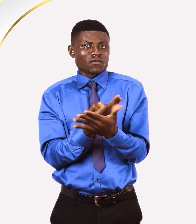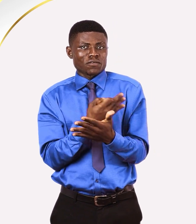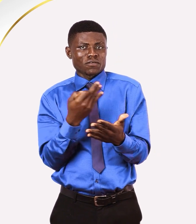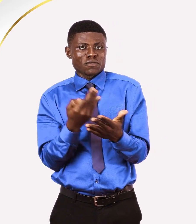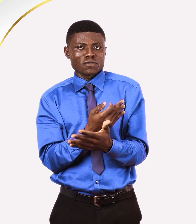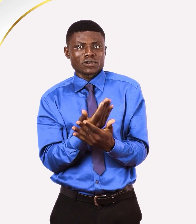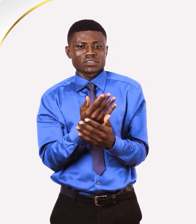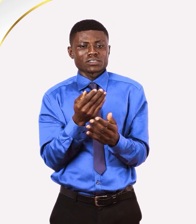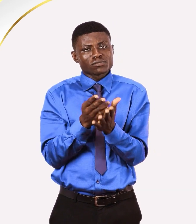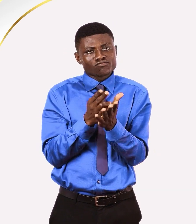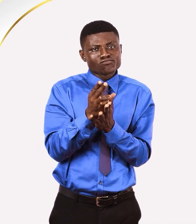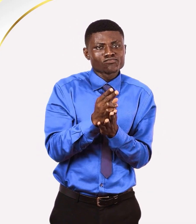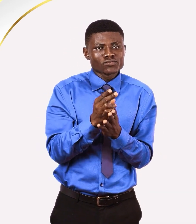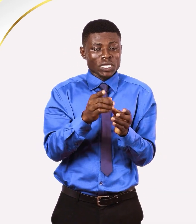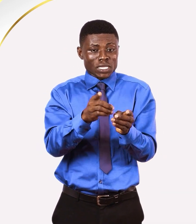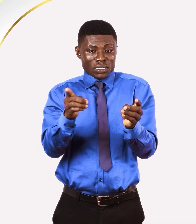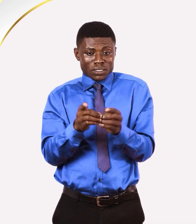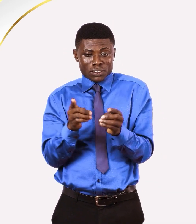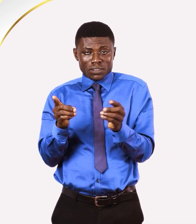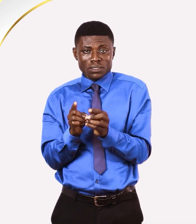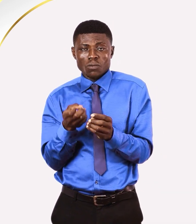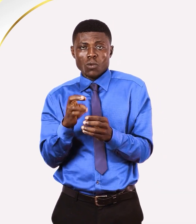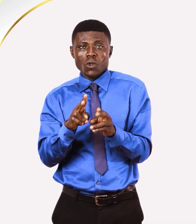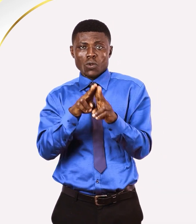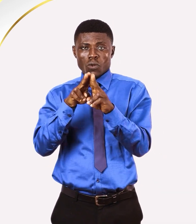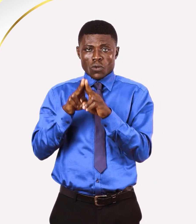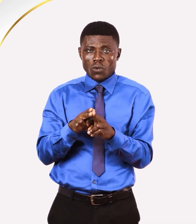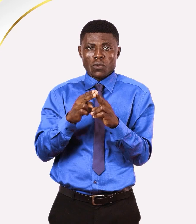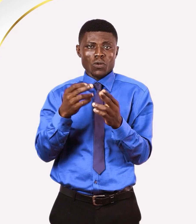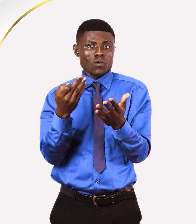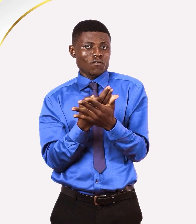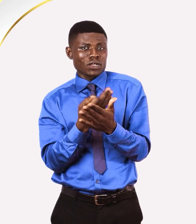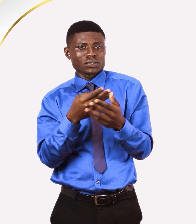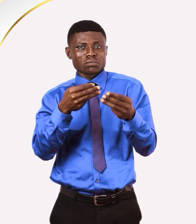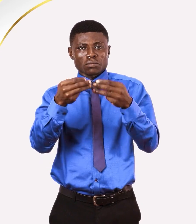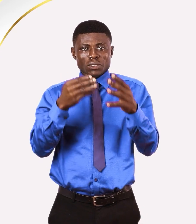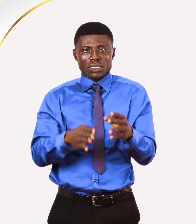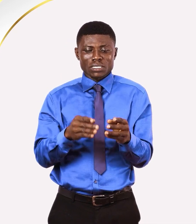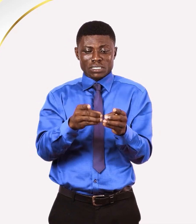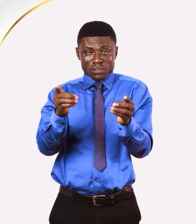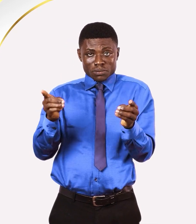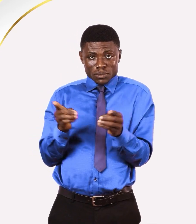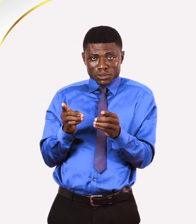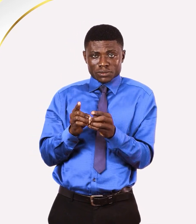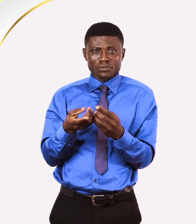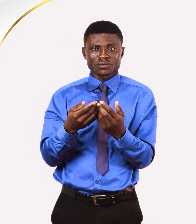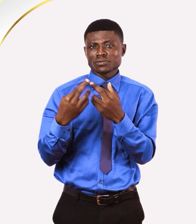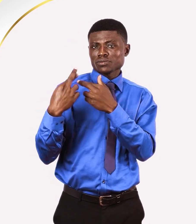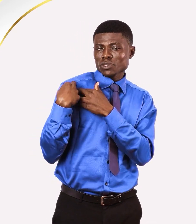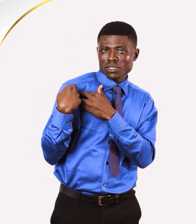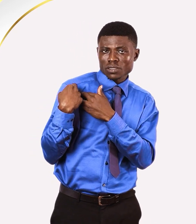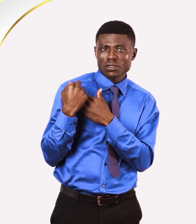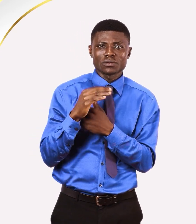financial integrity. Department or unit, funds management department, responsibilities